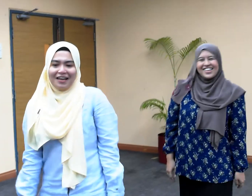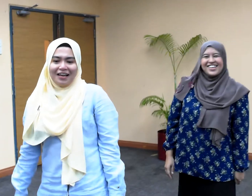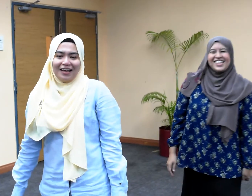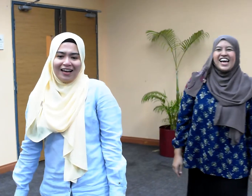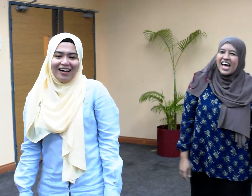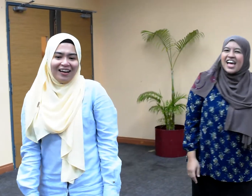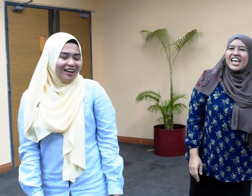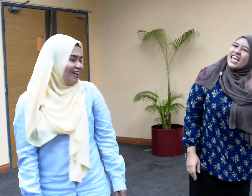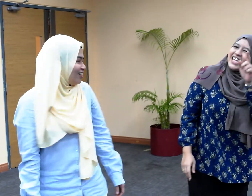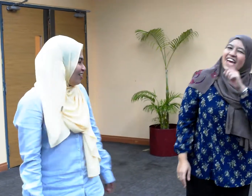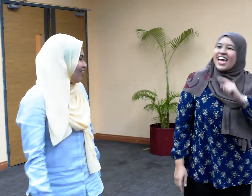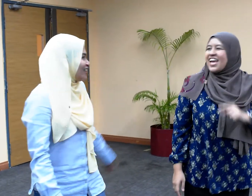that